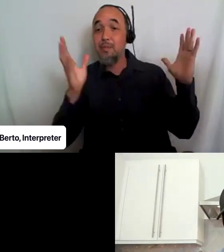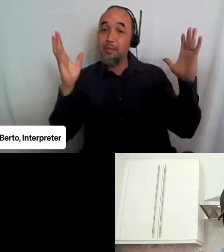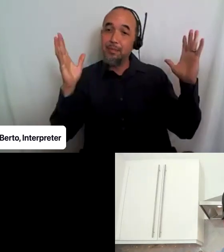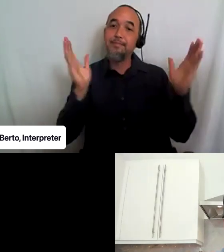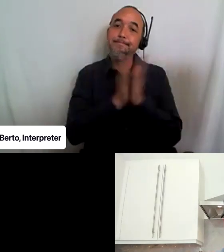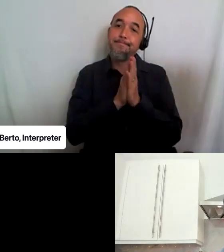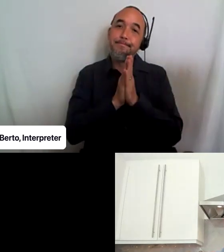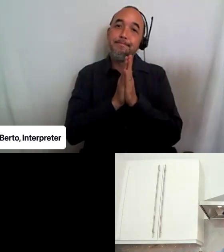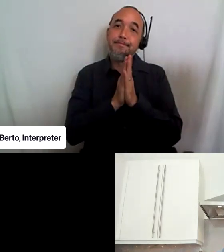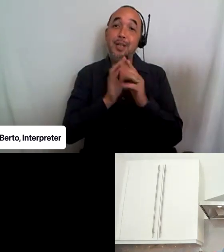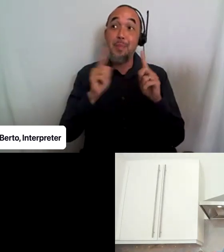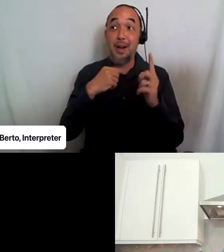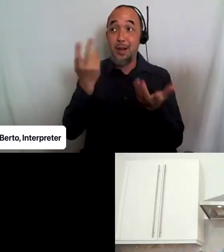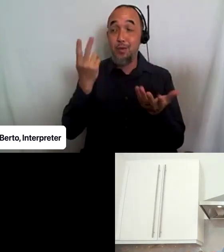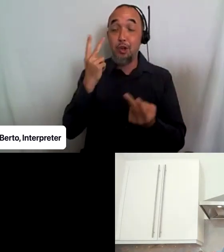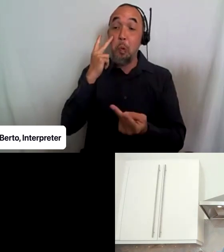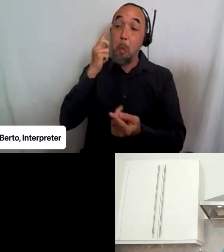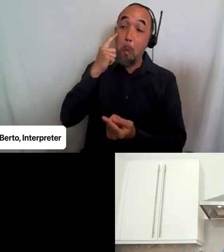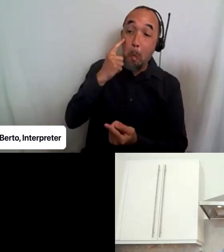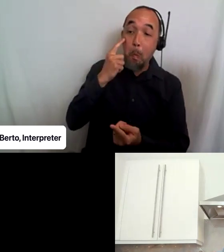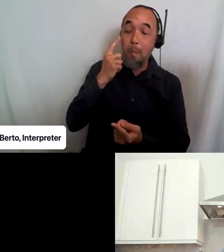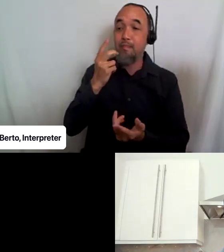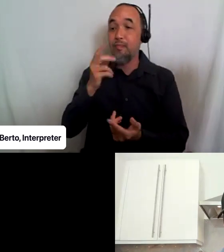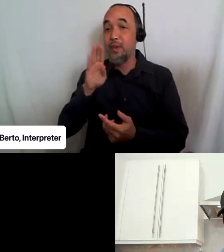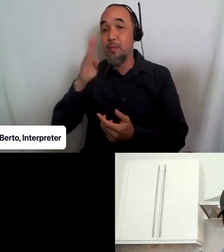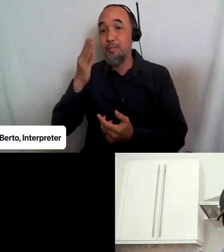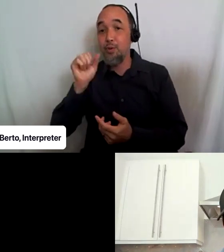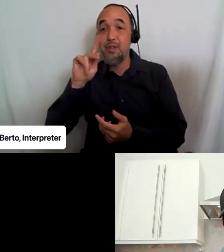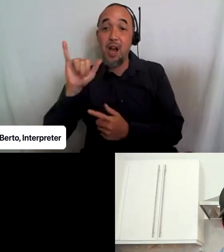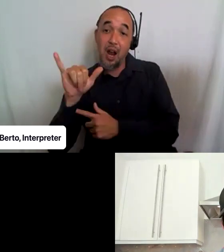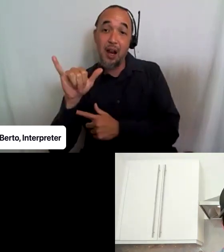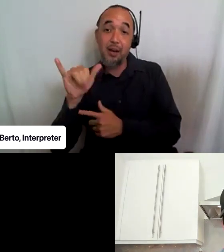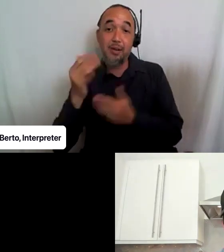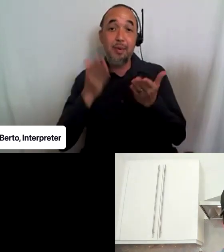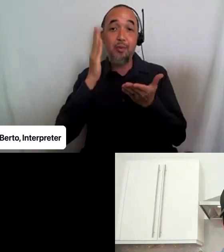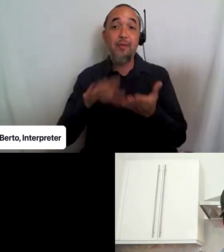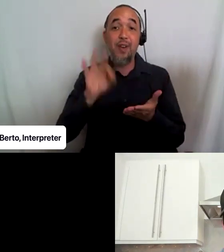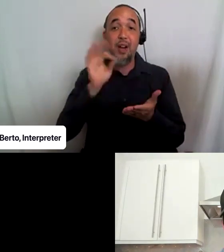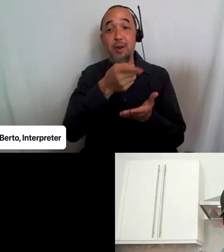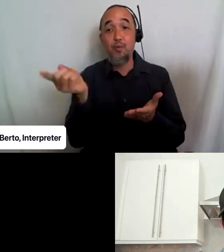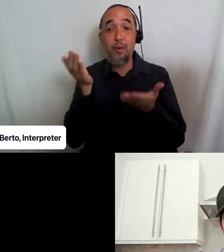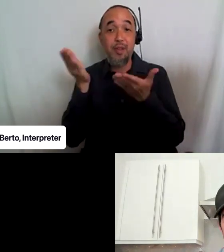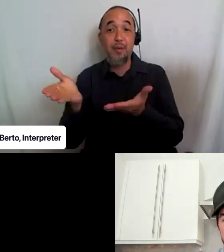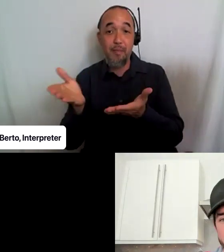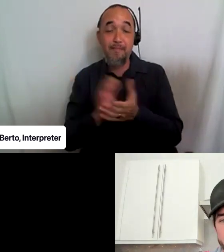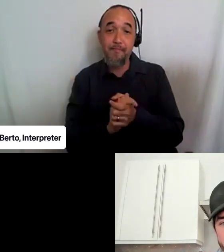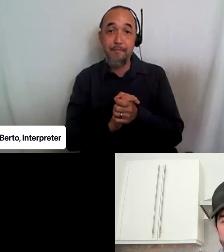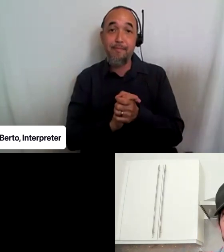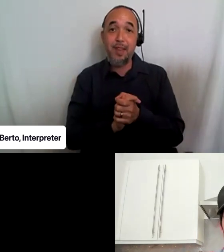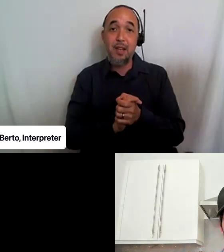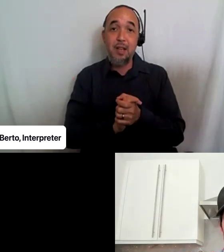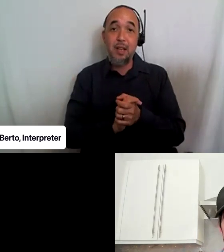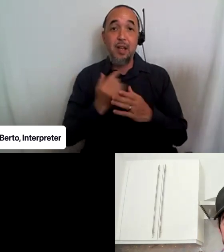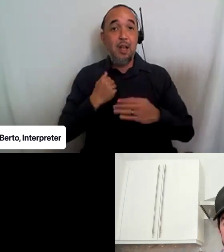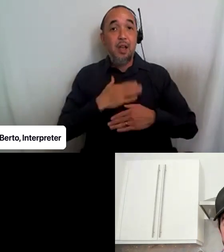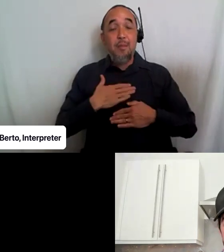will look into Blue Sky and hope I will find you guys there as well to spread the love. And otherwise, yeah, I appreciate